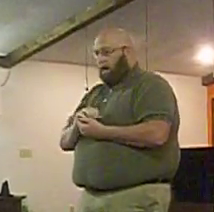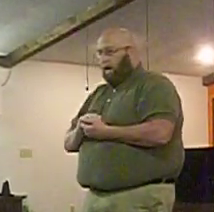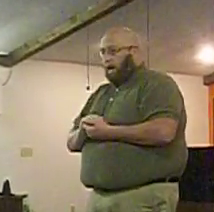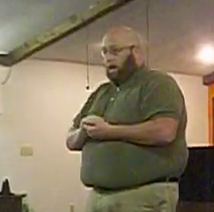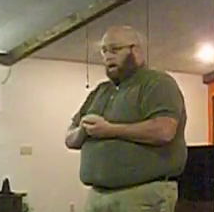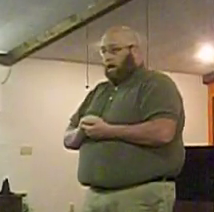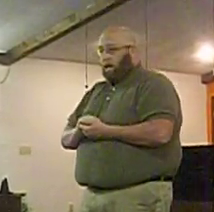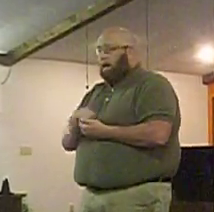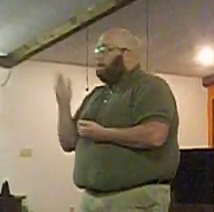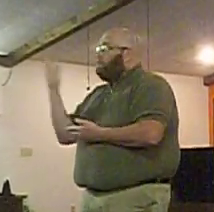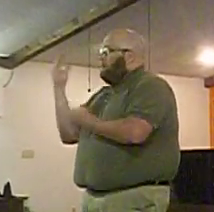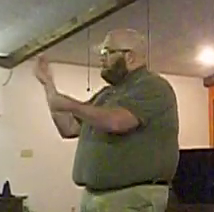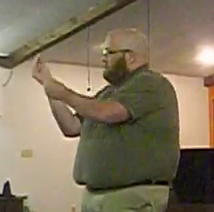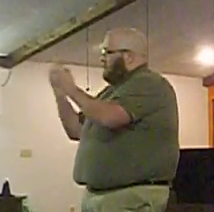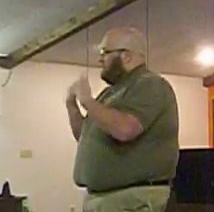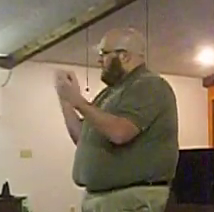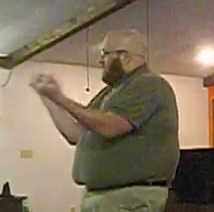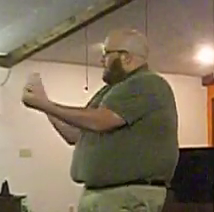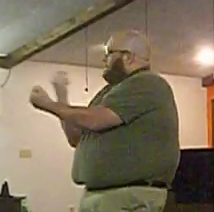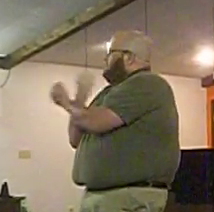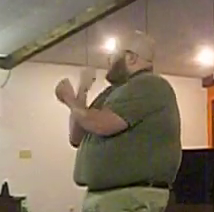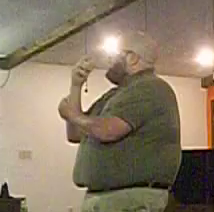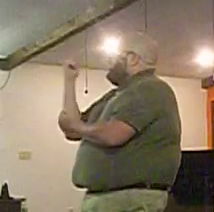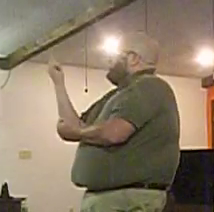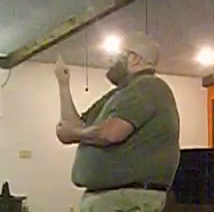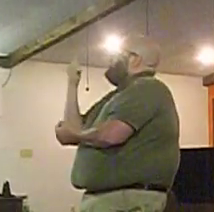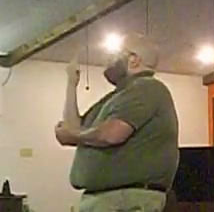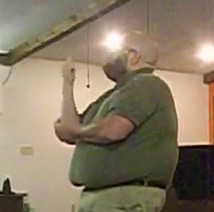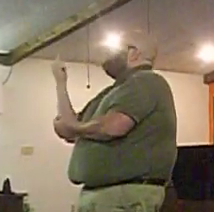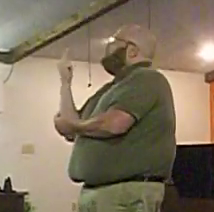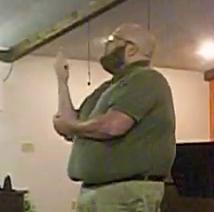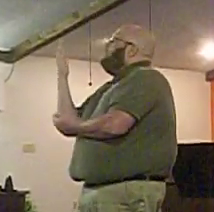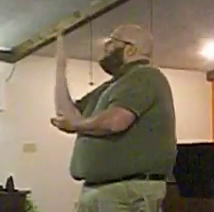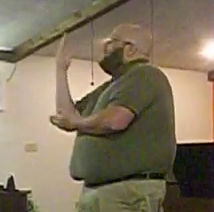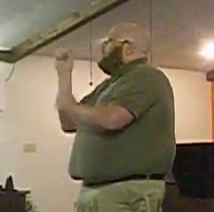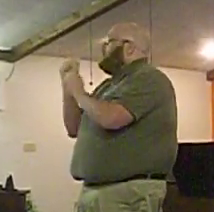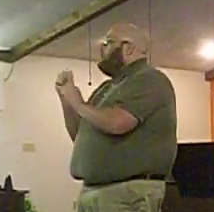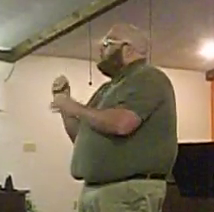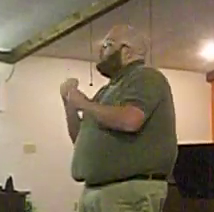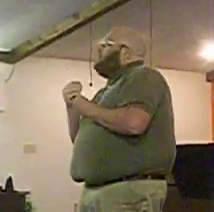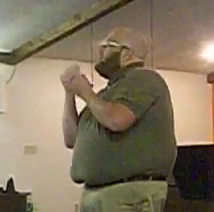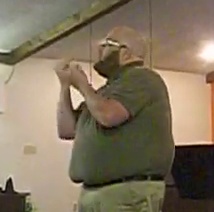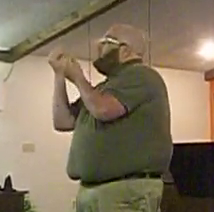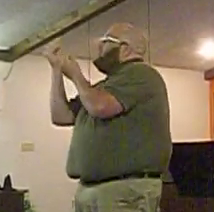He brought me love that always needs to hear,